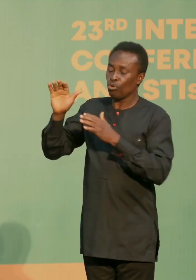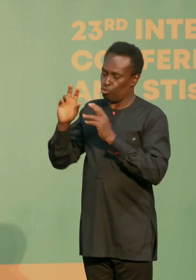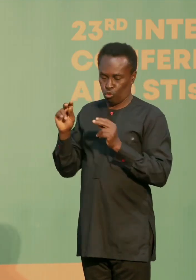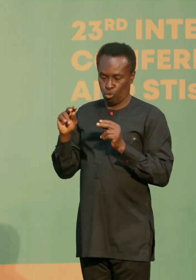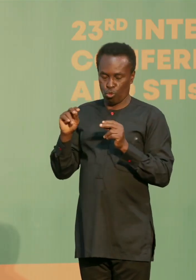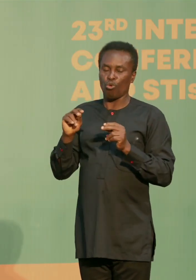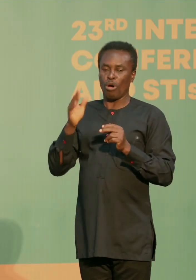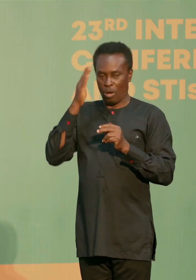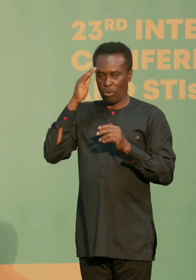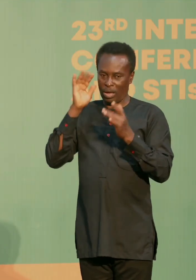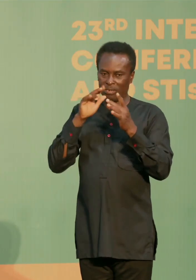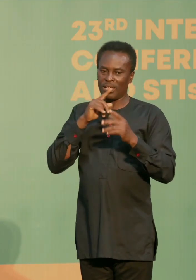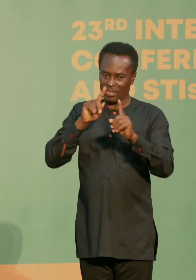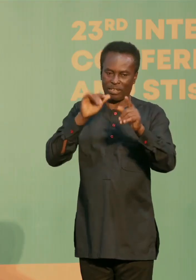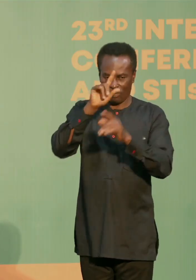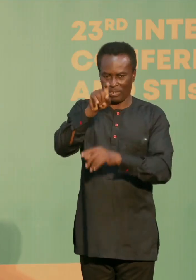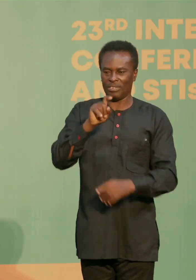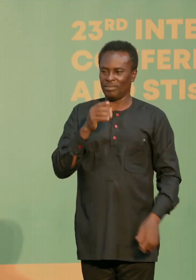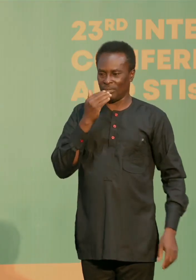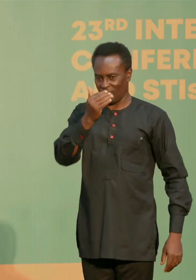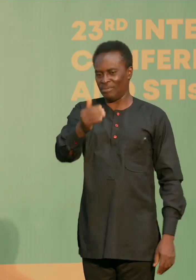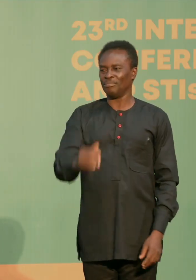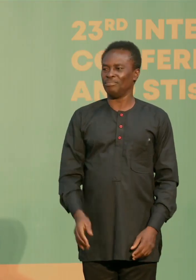I hope that answers you. Thank you.